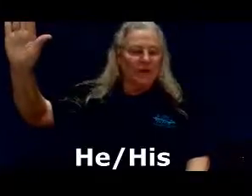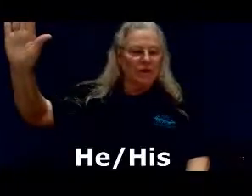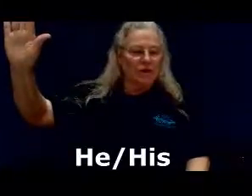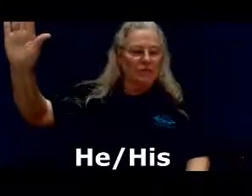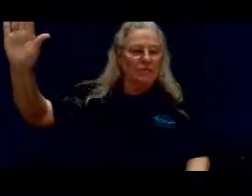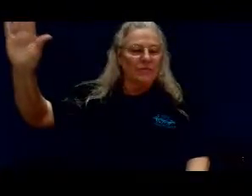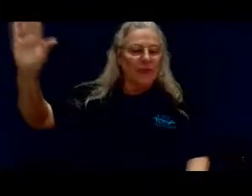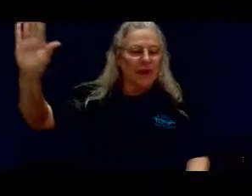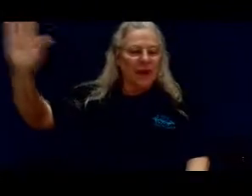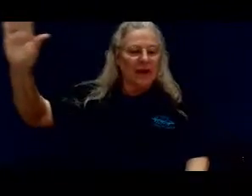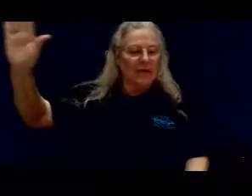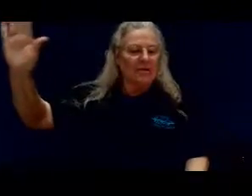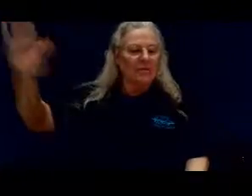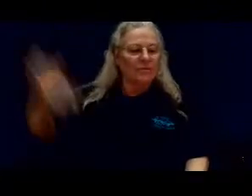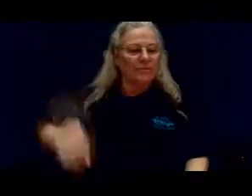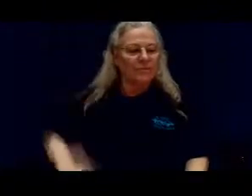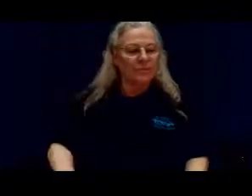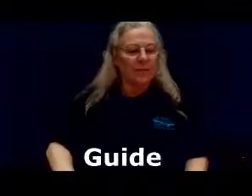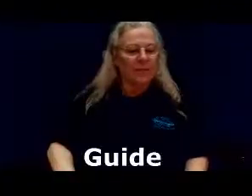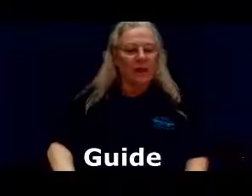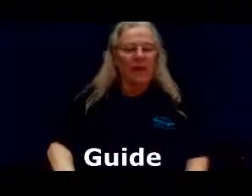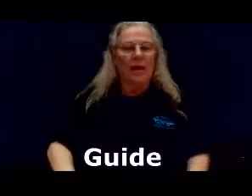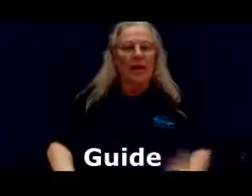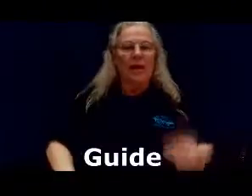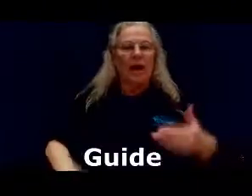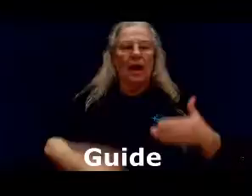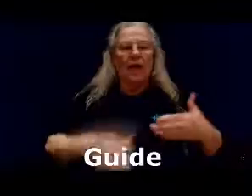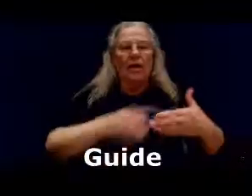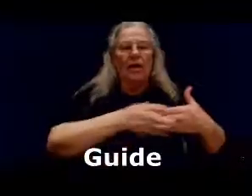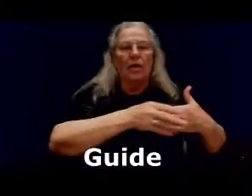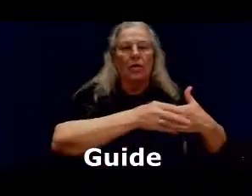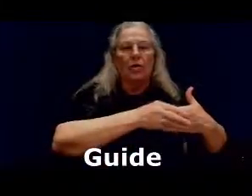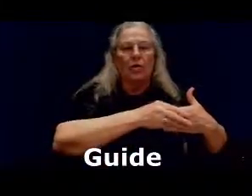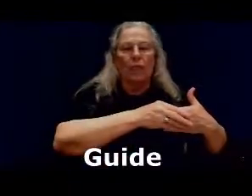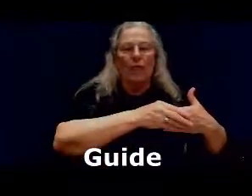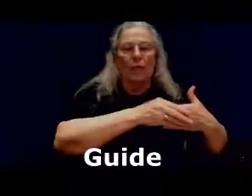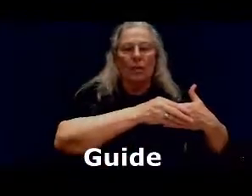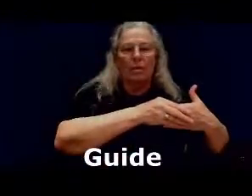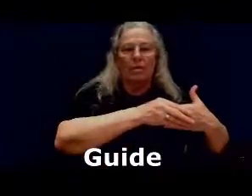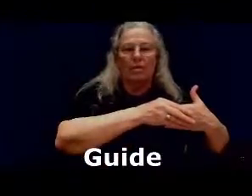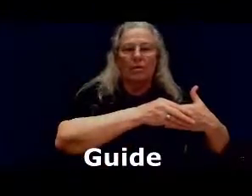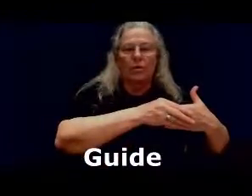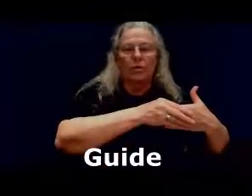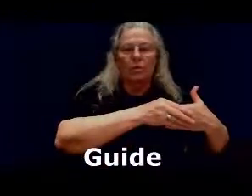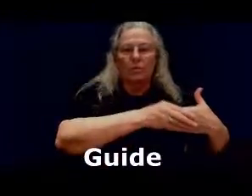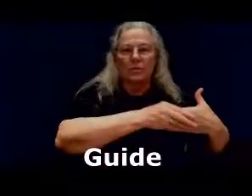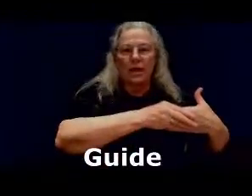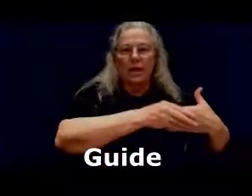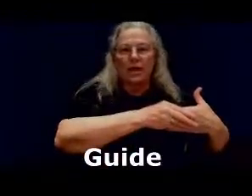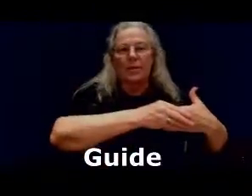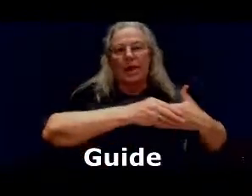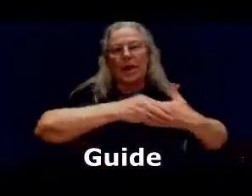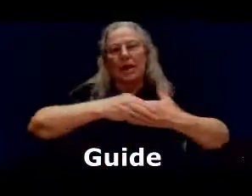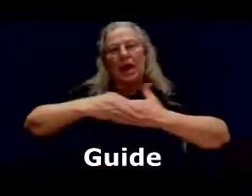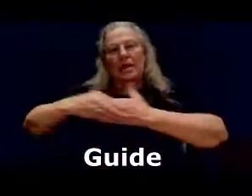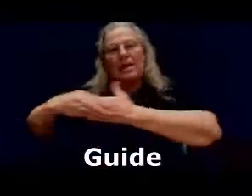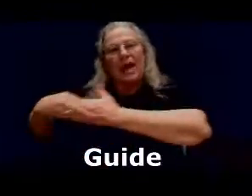possession. His. Guide, grab your non-dominant hand and guide